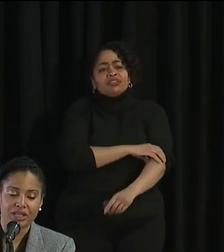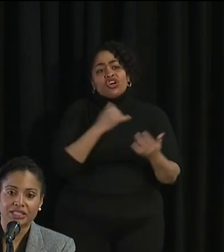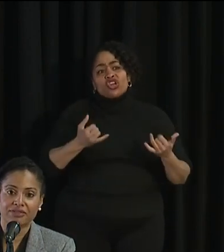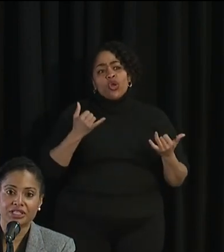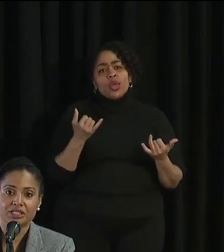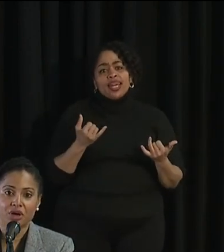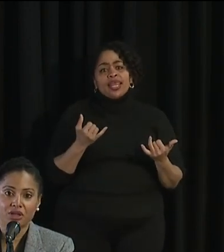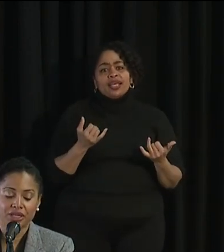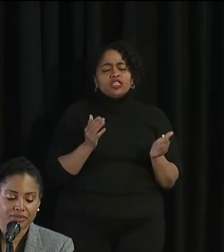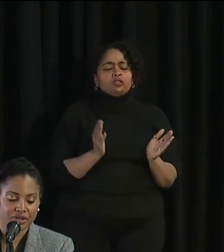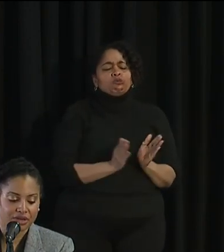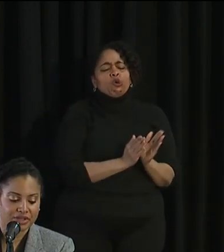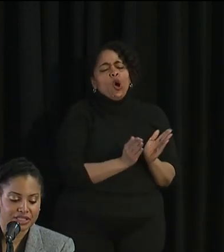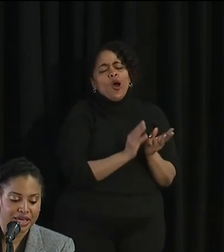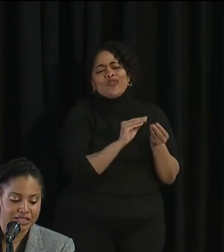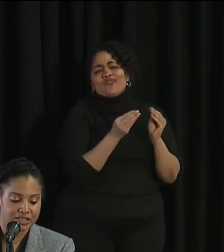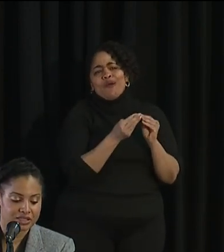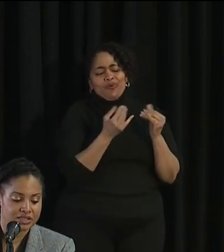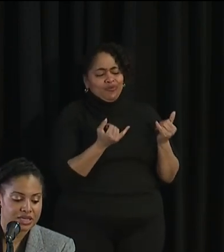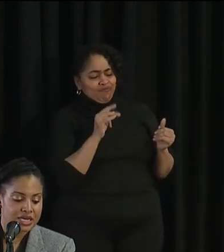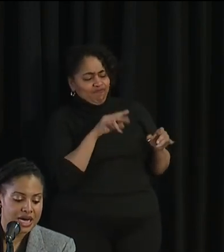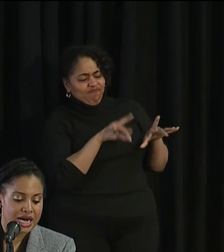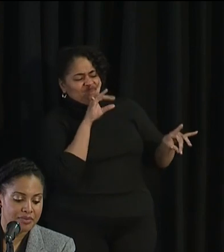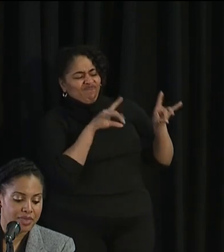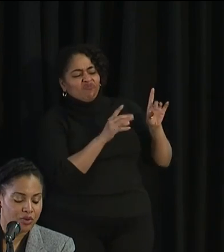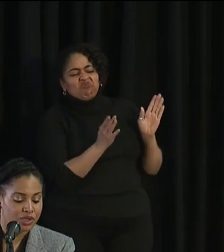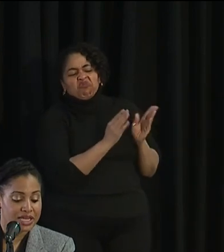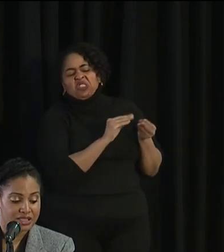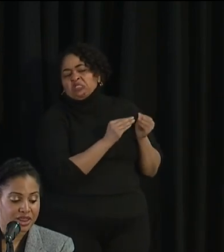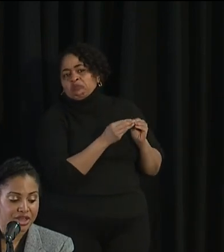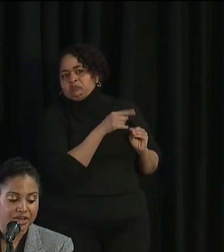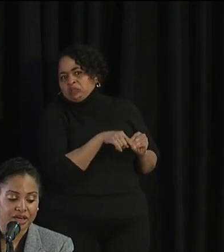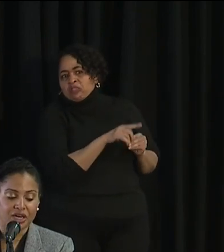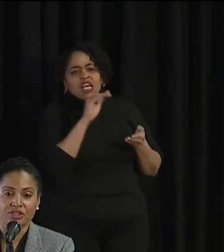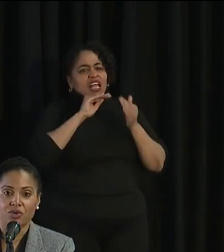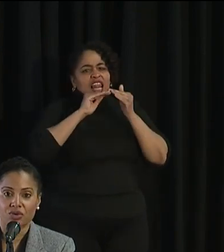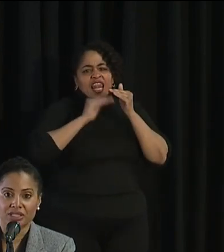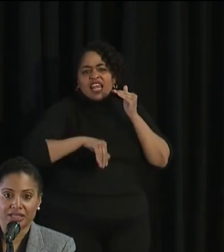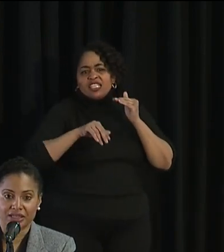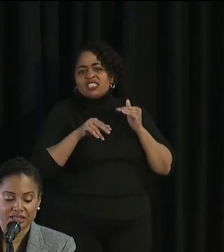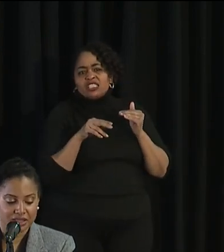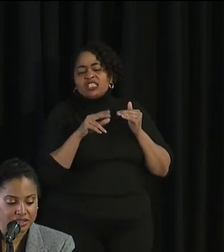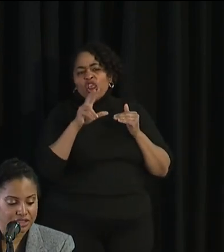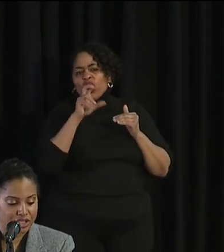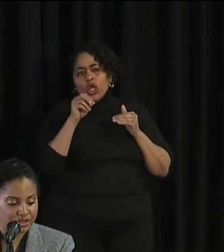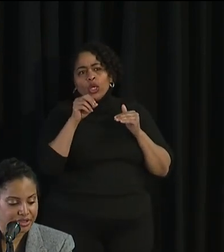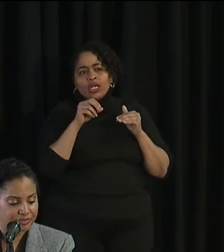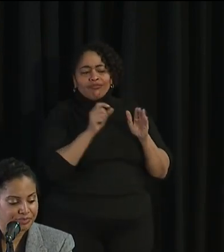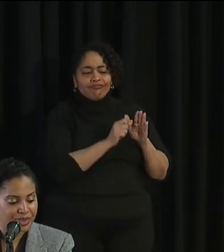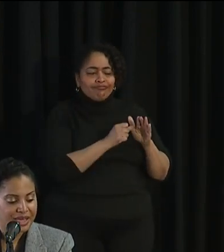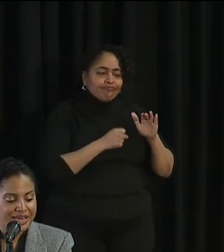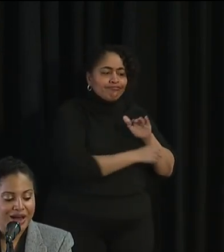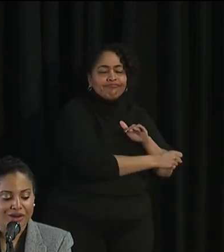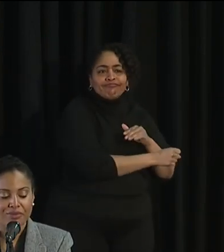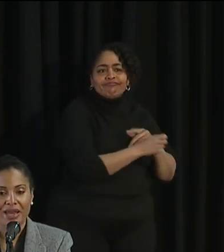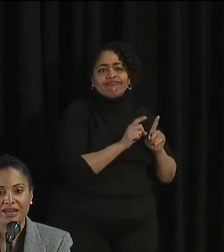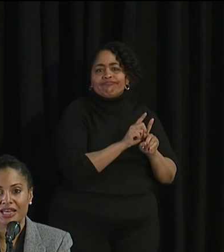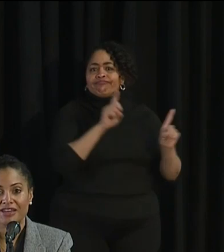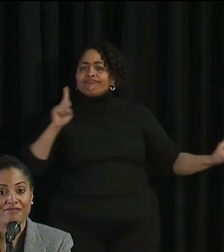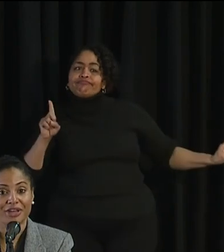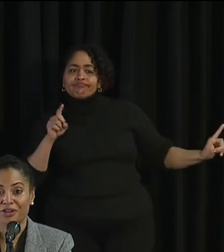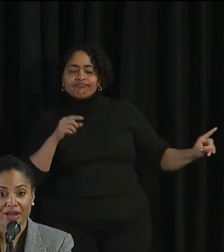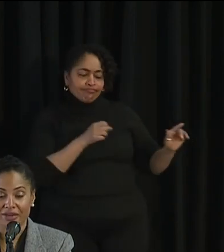a relatively small number of these cases, less than 30, are under quarantine at the city's shelter. Now, I